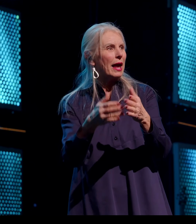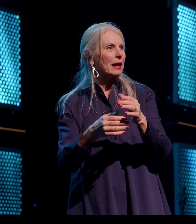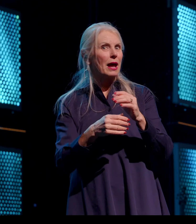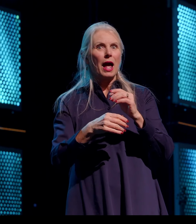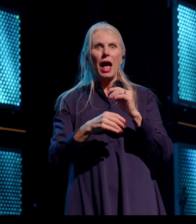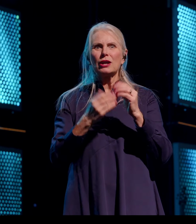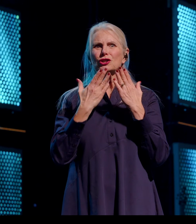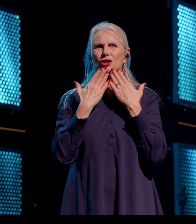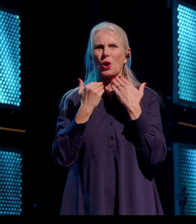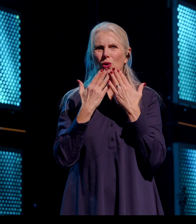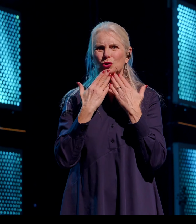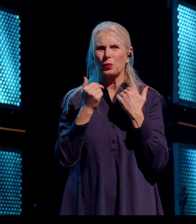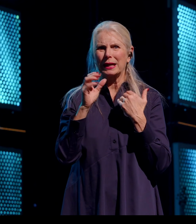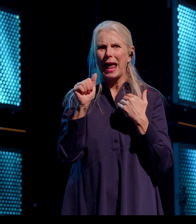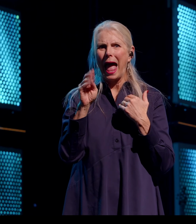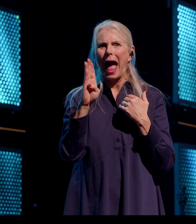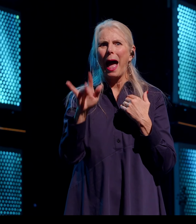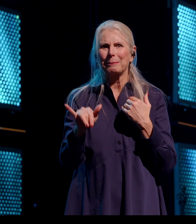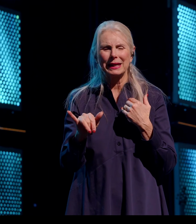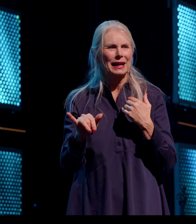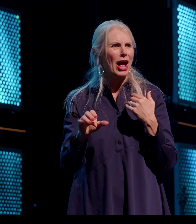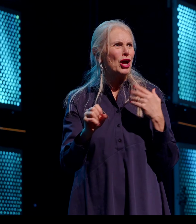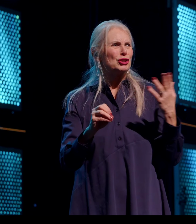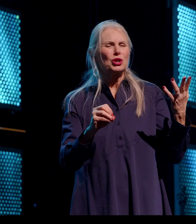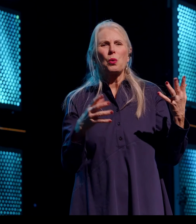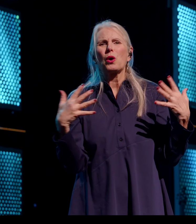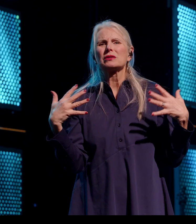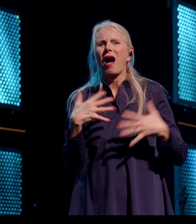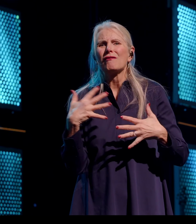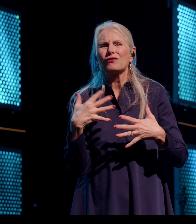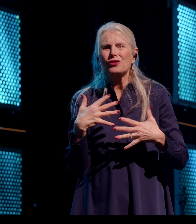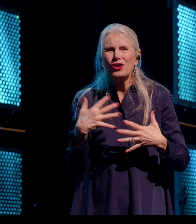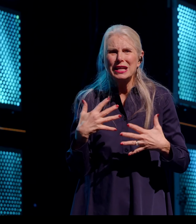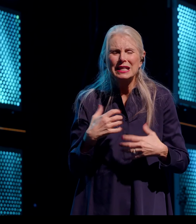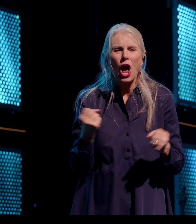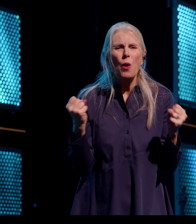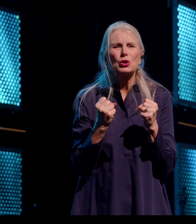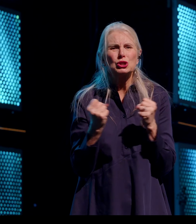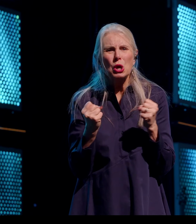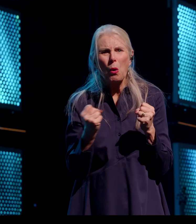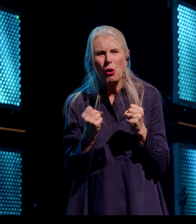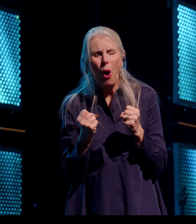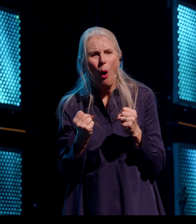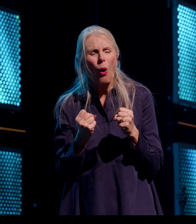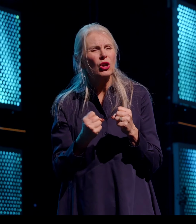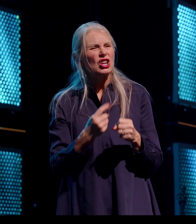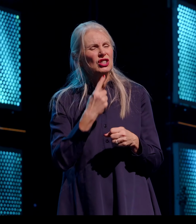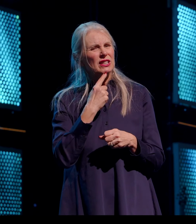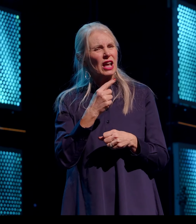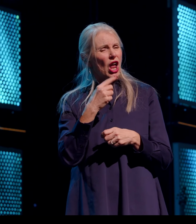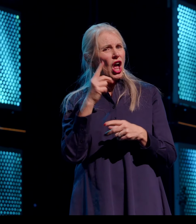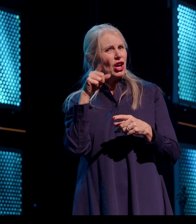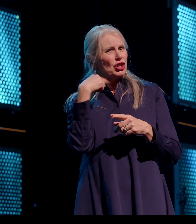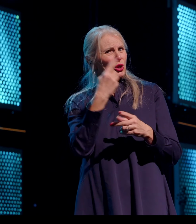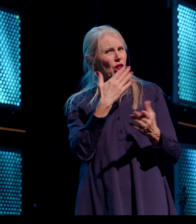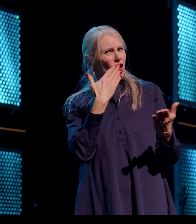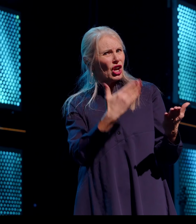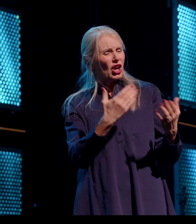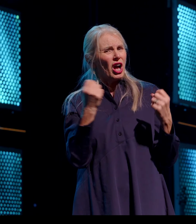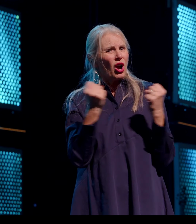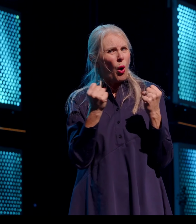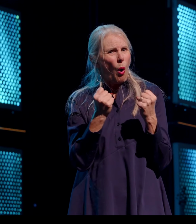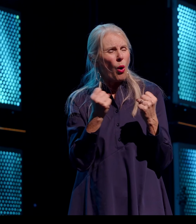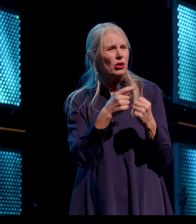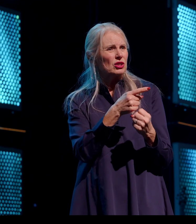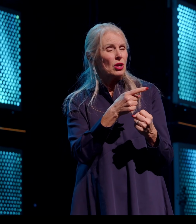just really sweet. Name was Abby. And she was freezing. Like her teeth were chattering. And we're like, hey, you look really cold. Can we give you like a cup of coffee?